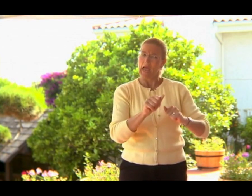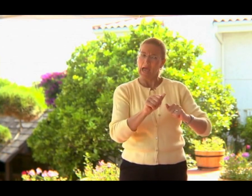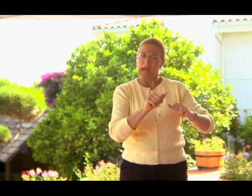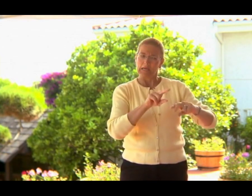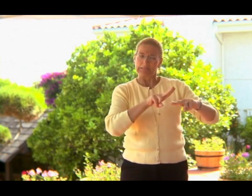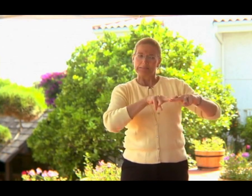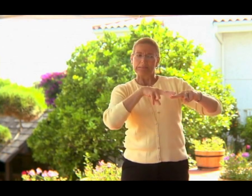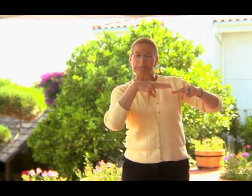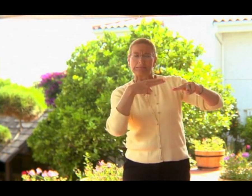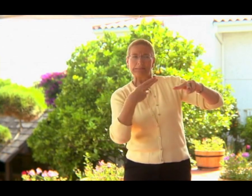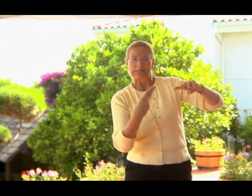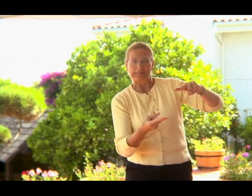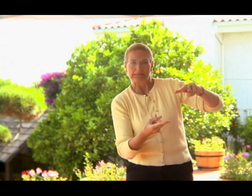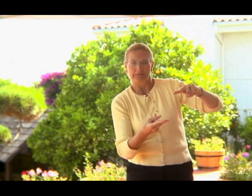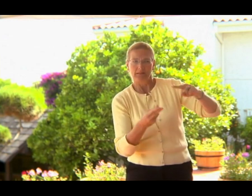And remember to protect yourself now.